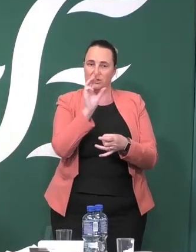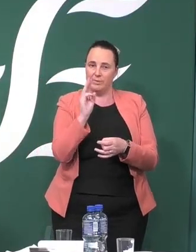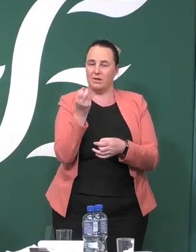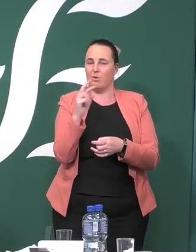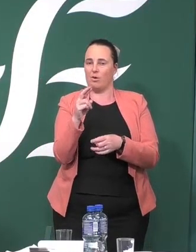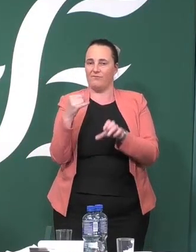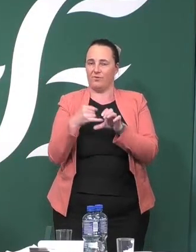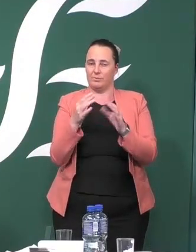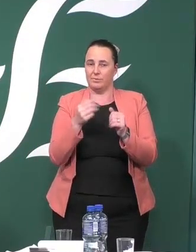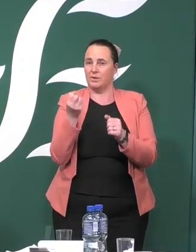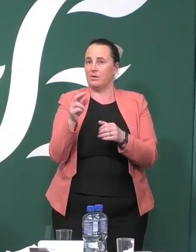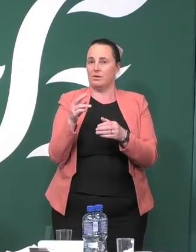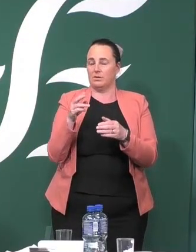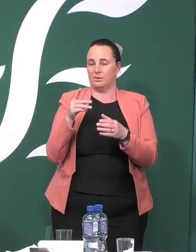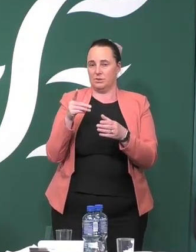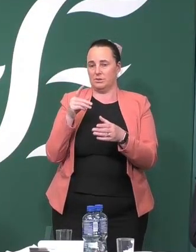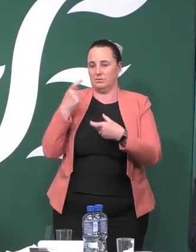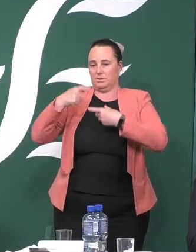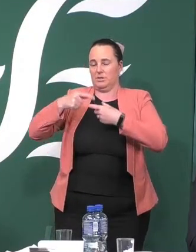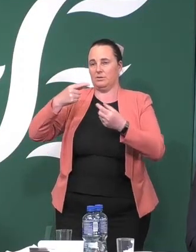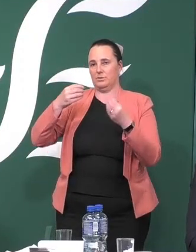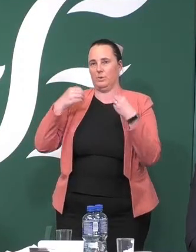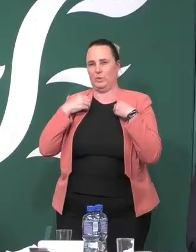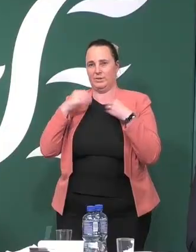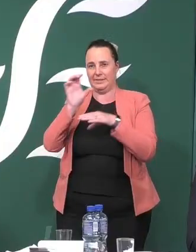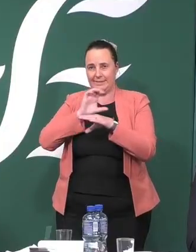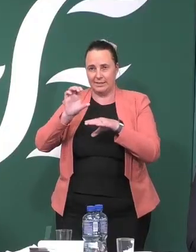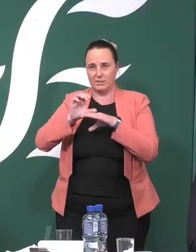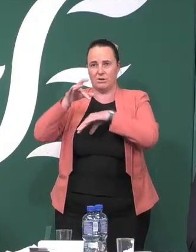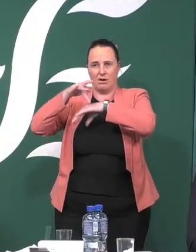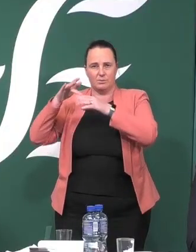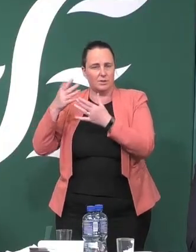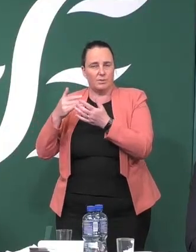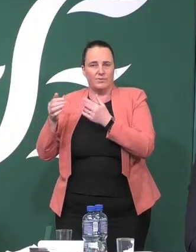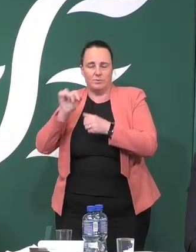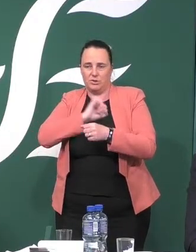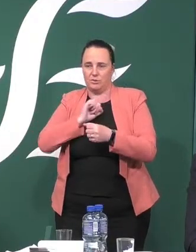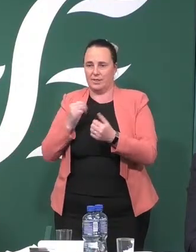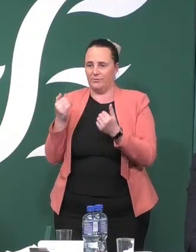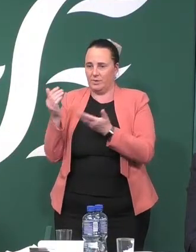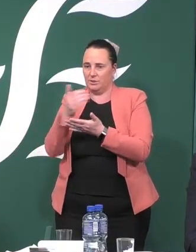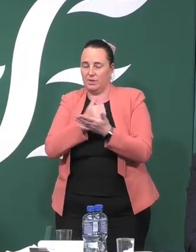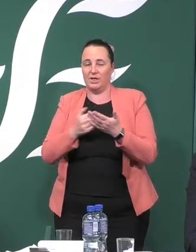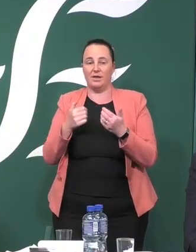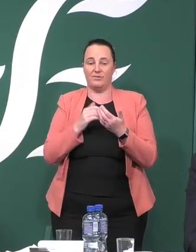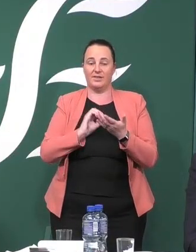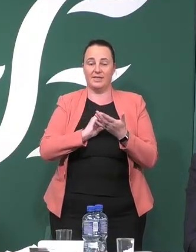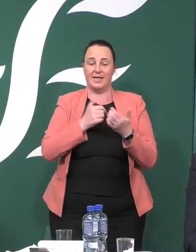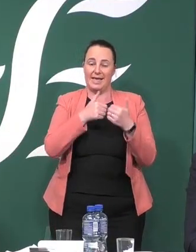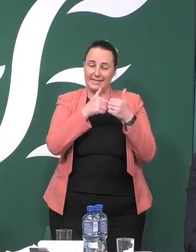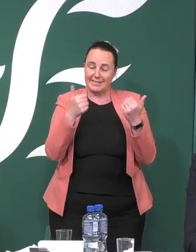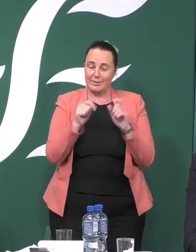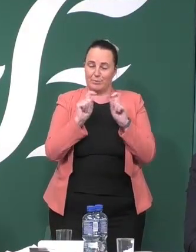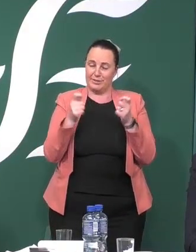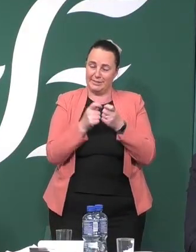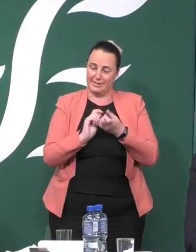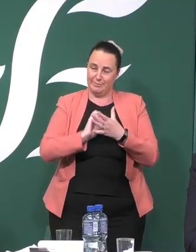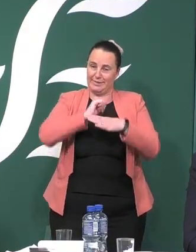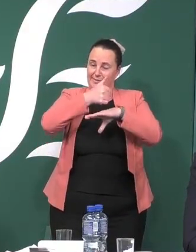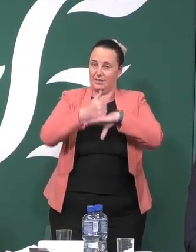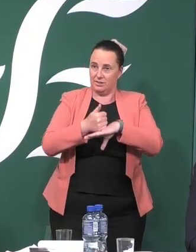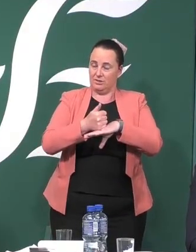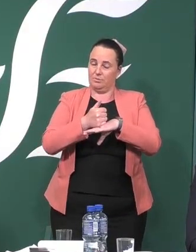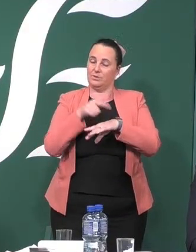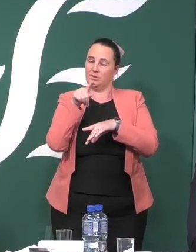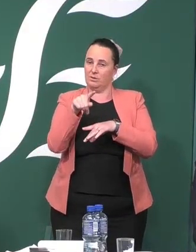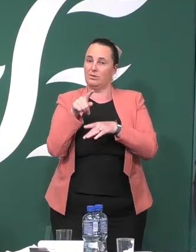or to our own hospitals or our own centres to try and make sure we gather the information. So we have a separate team stood up that deal with those complex queries, if you like,